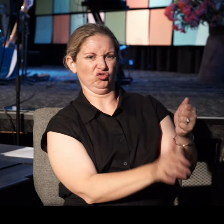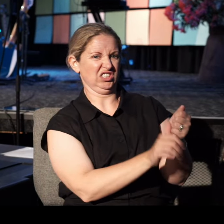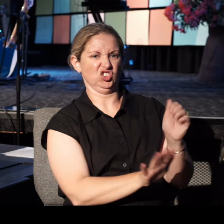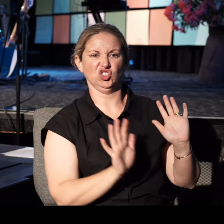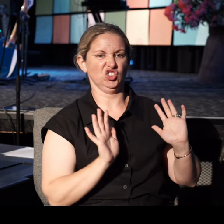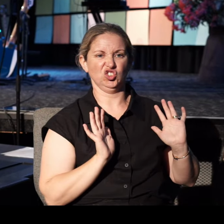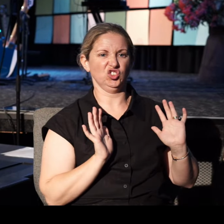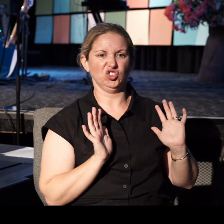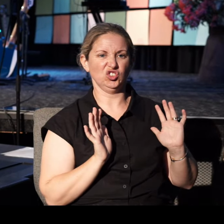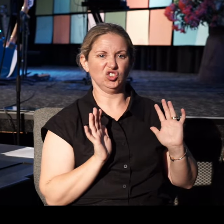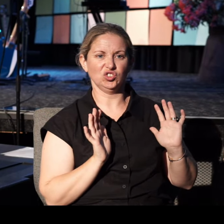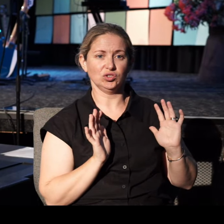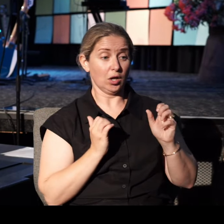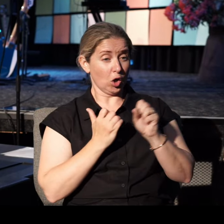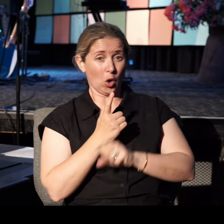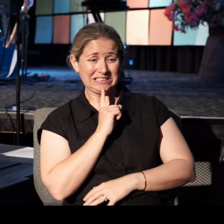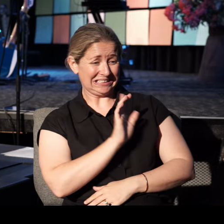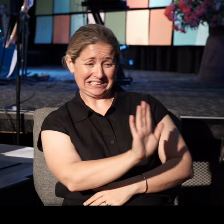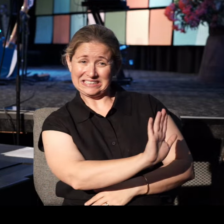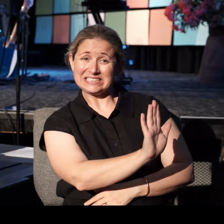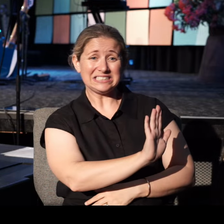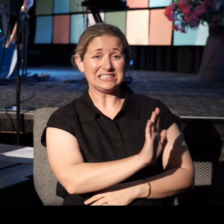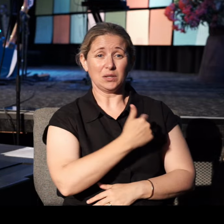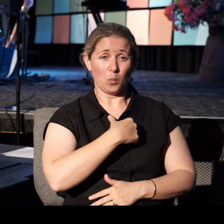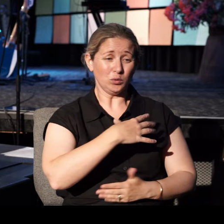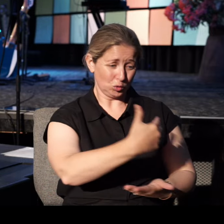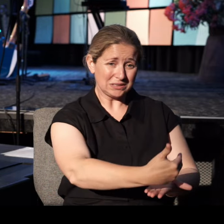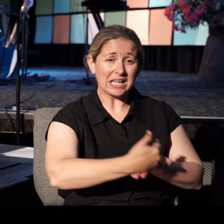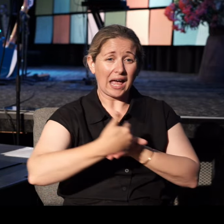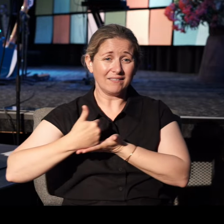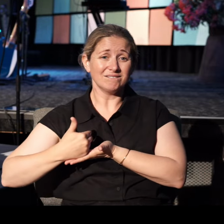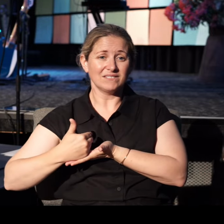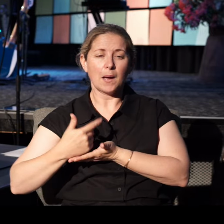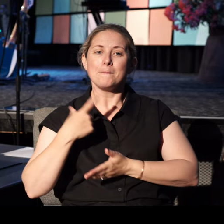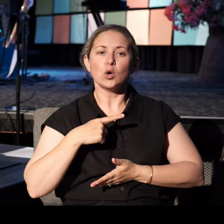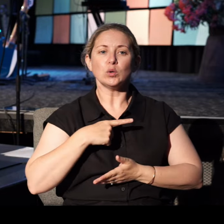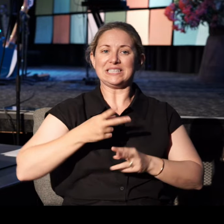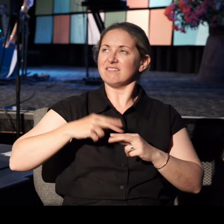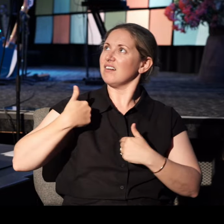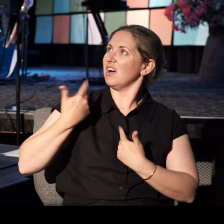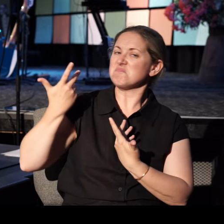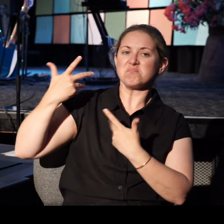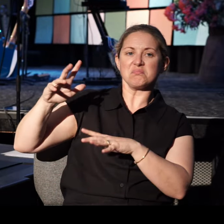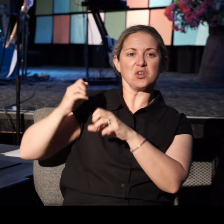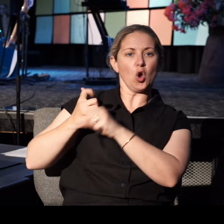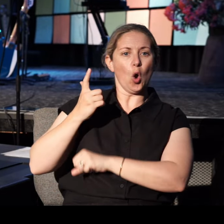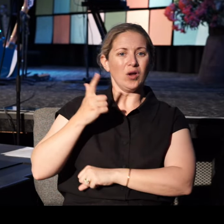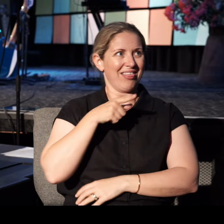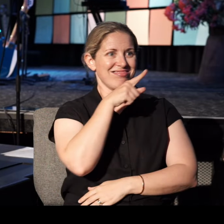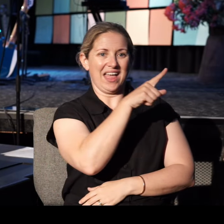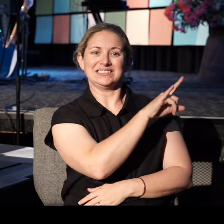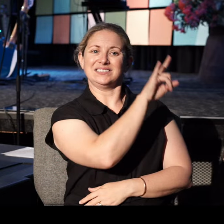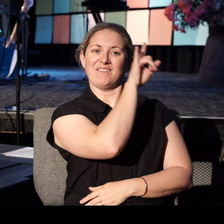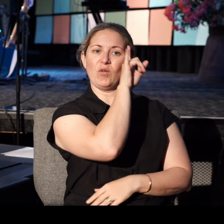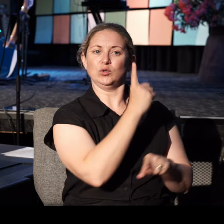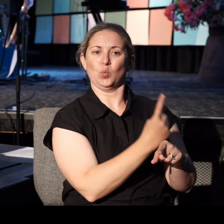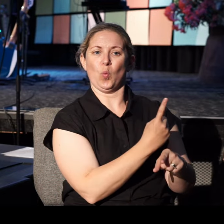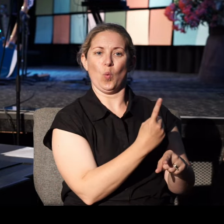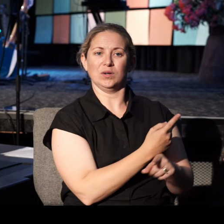And God is determined to save us from it because it's the work of the devil and it will destroy